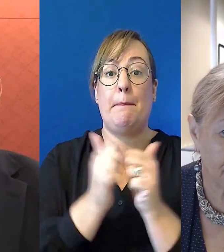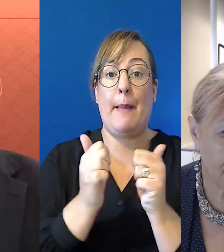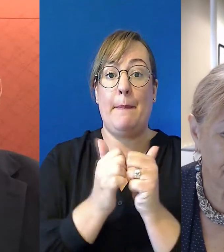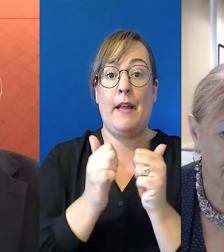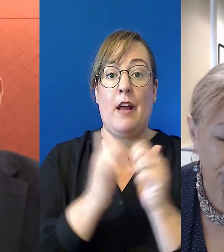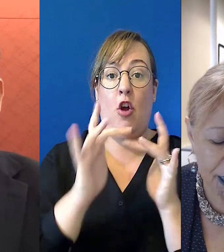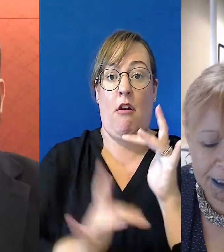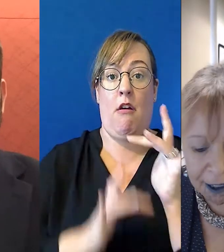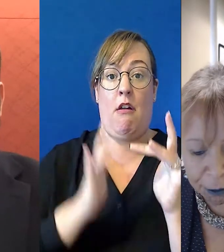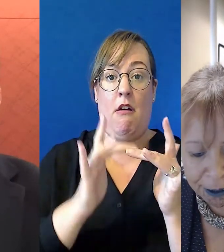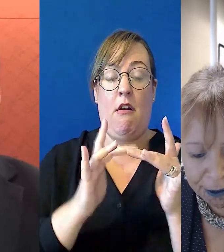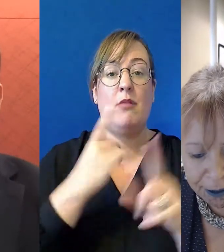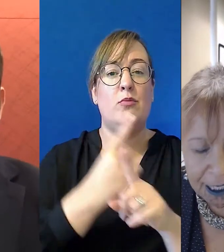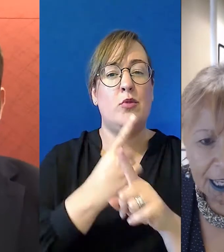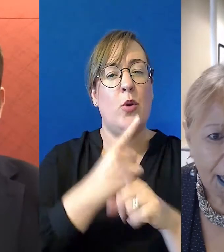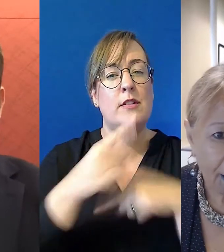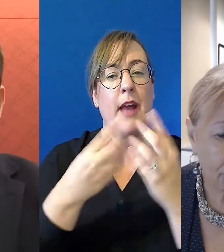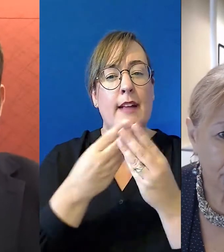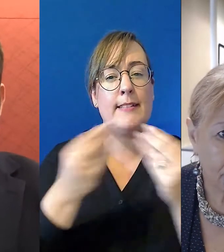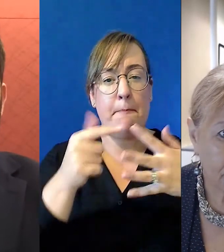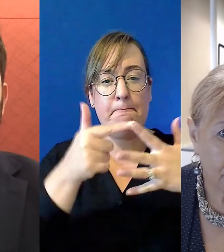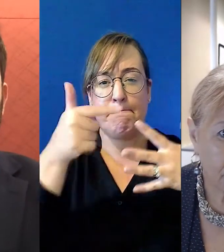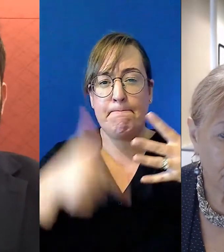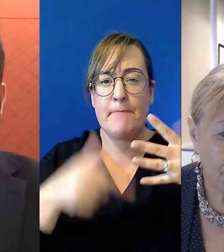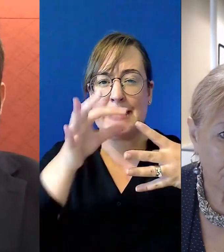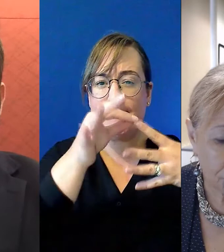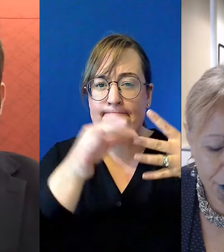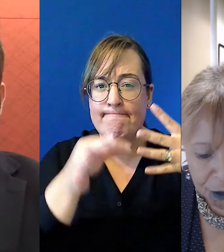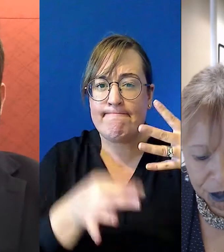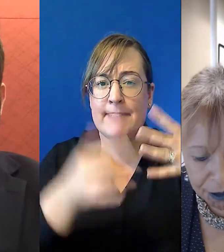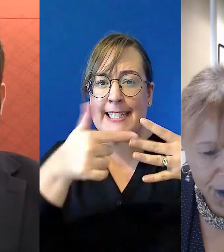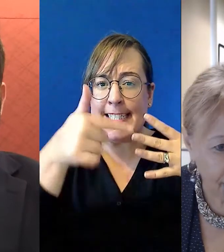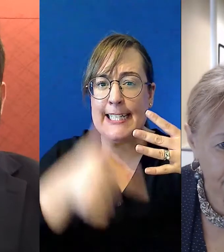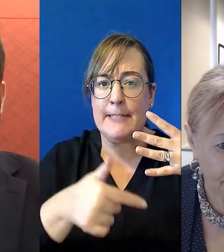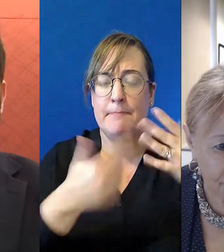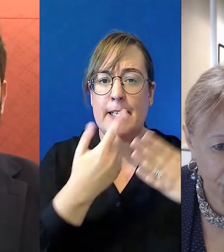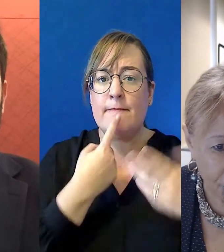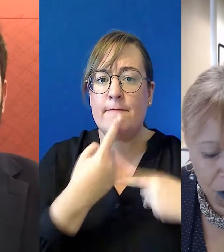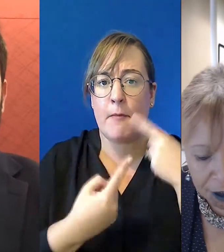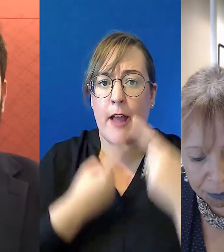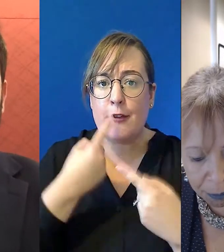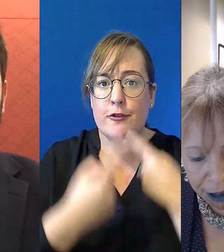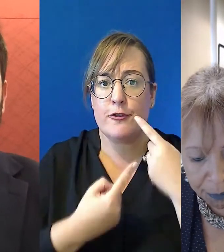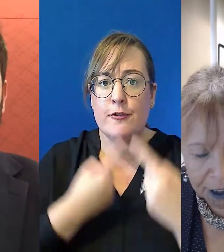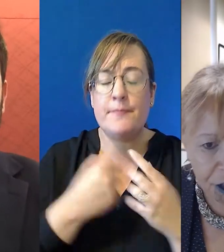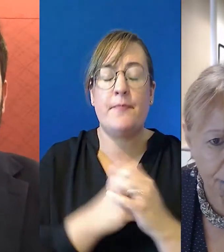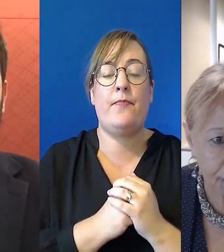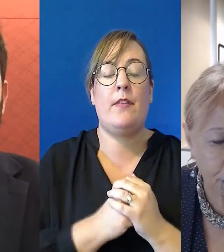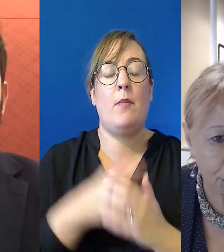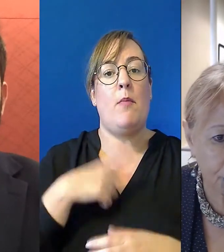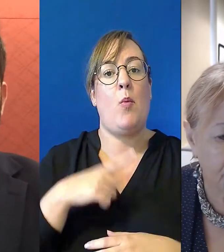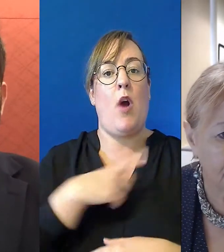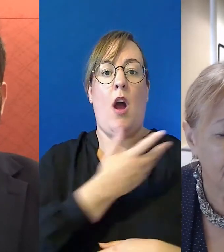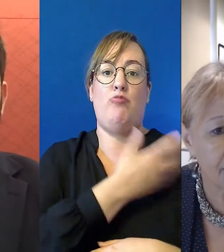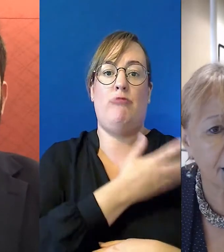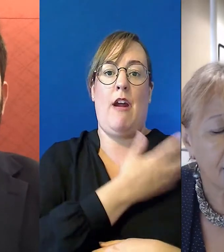about this in some detail, but moving on to the question that was asked for this session, why are proud partnerships